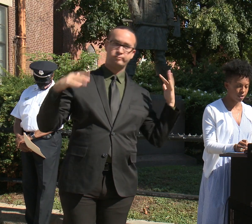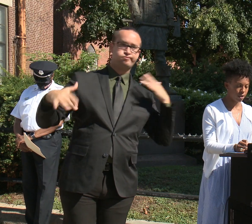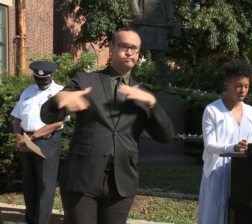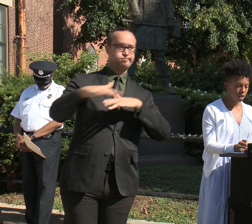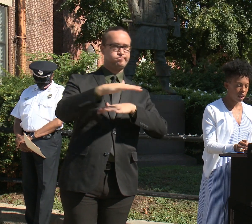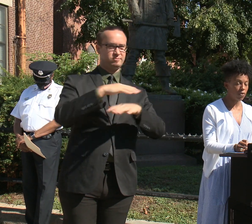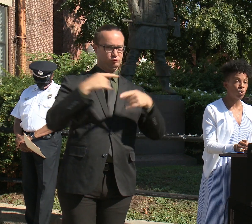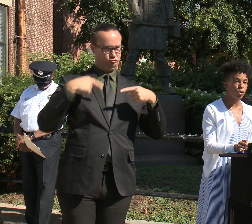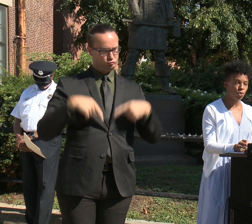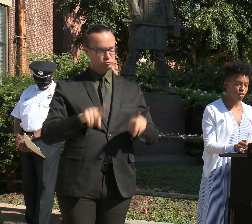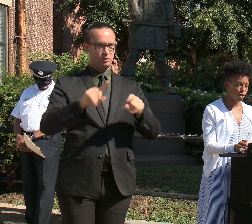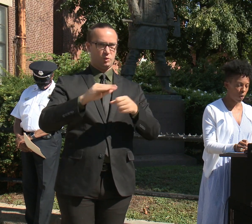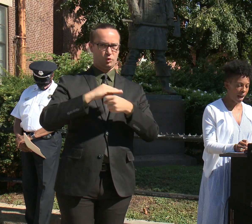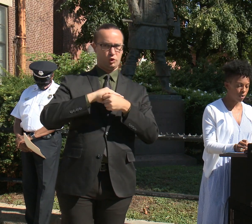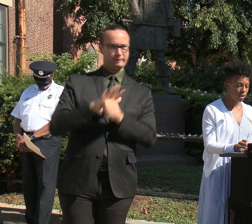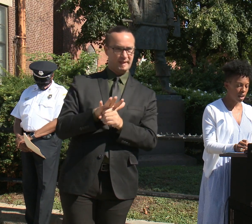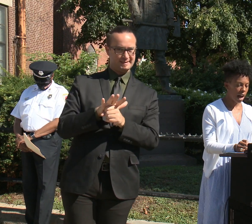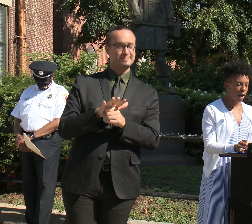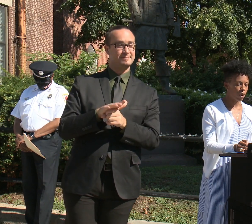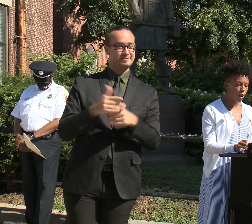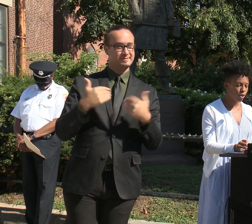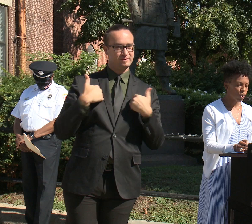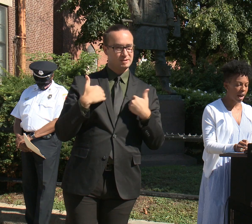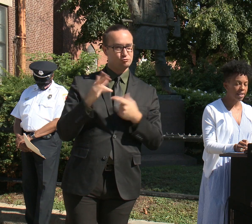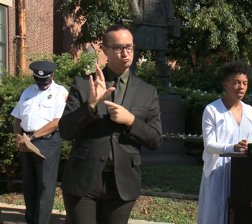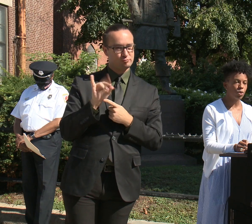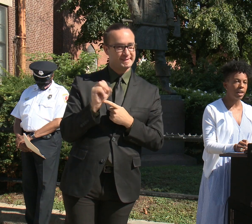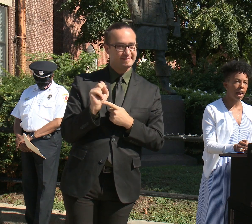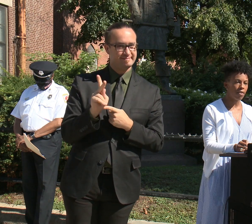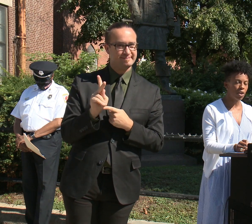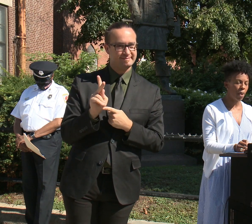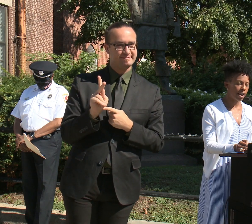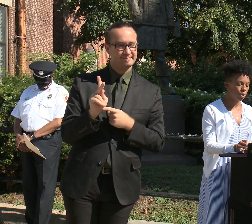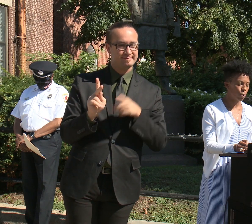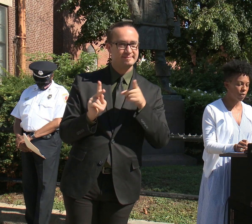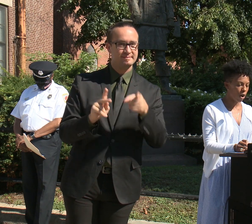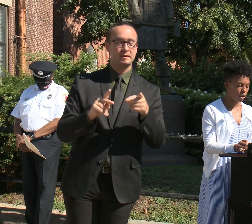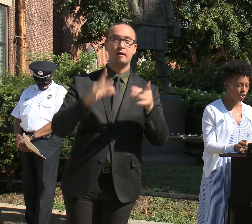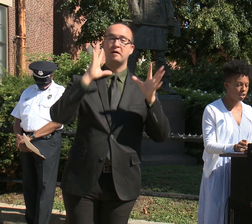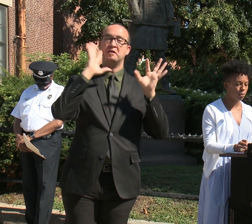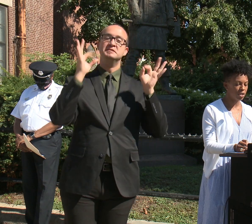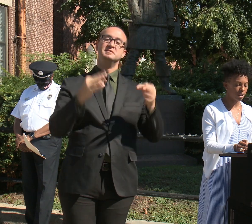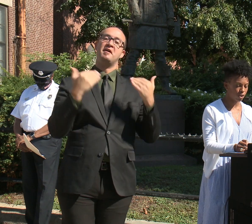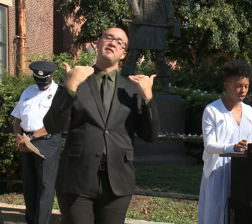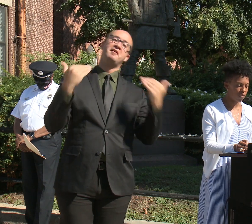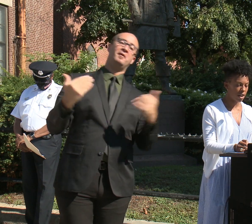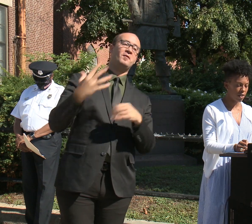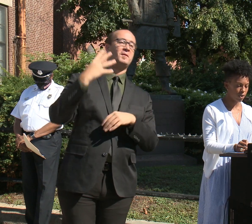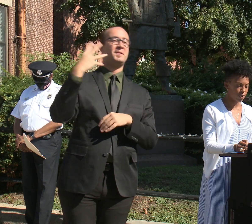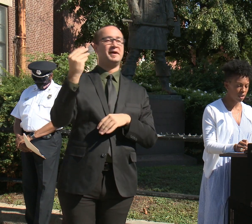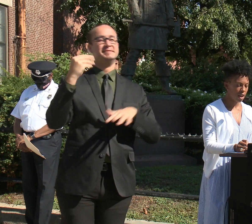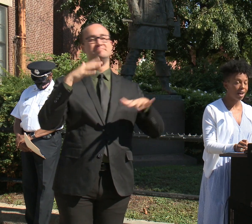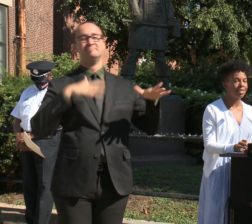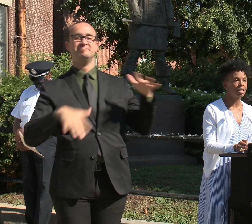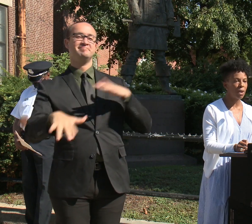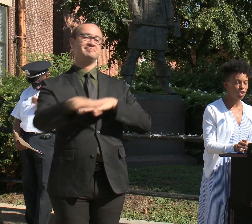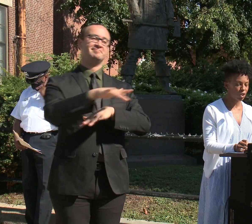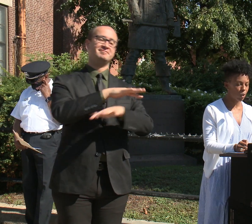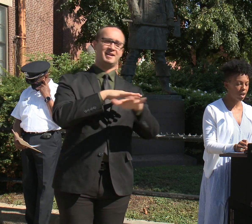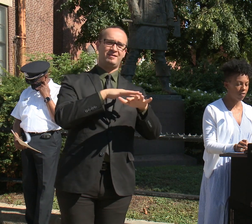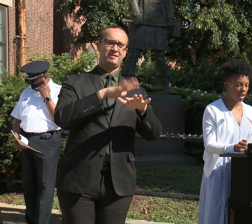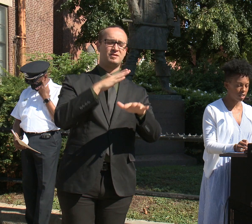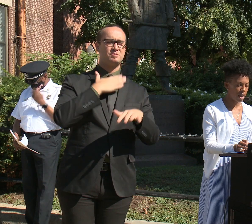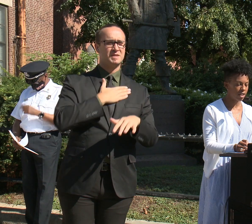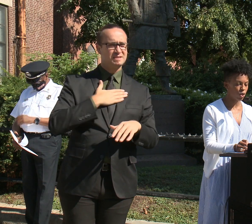of risk. If you choose to go out, I would also ask that you take every possible precaution to protect yourself and others,